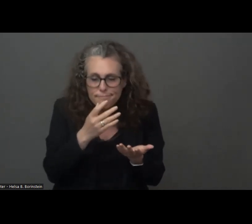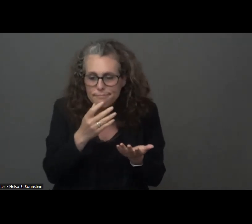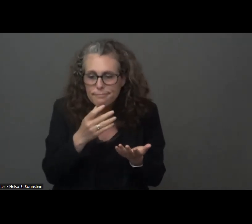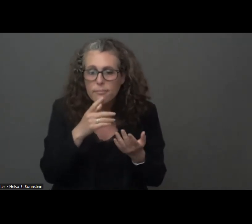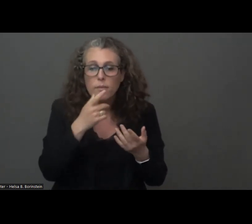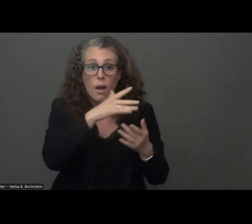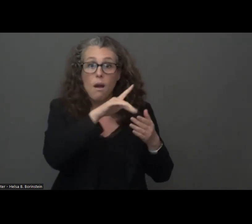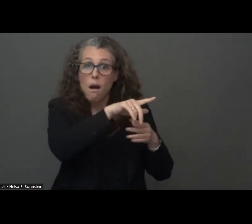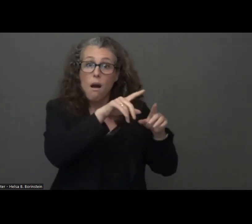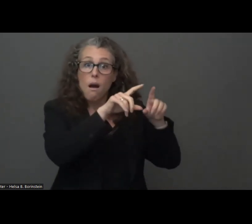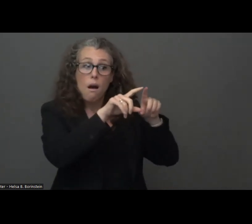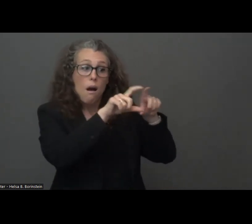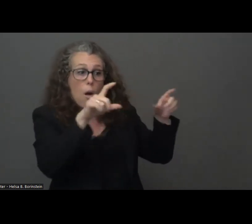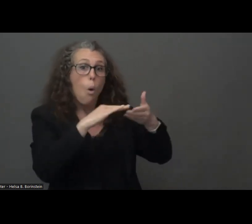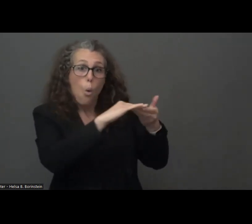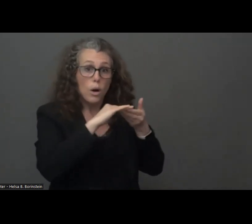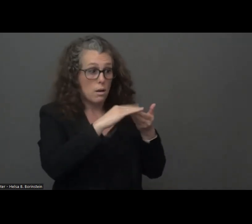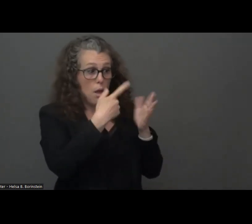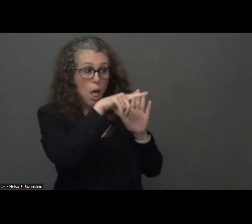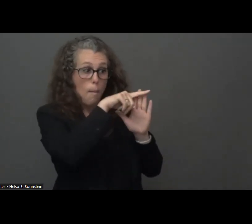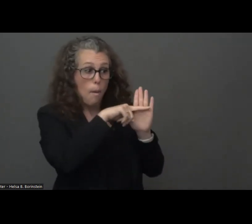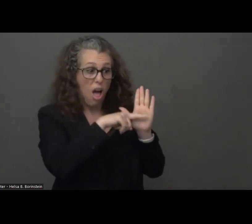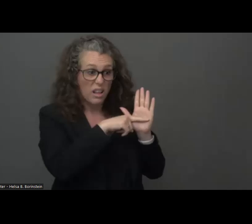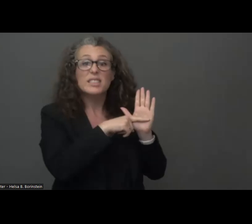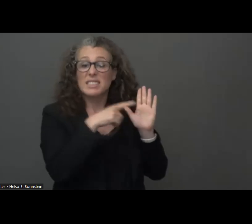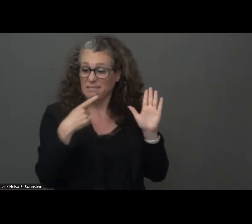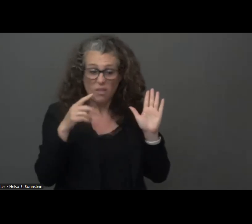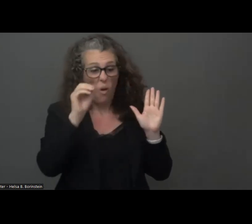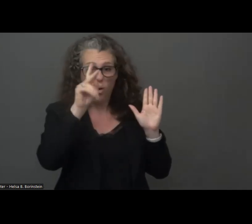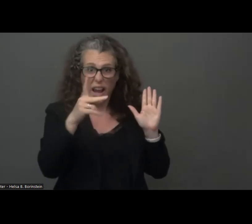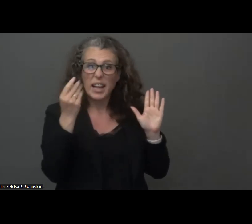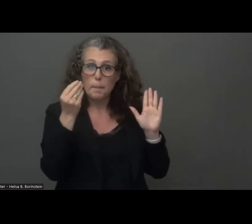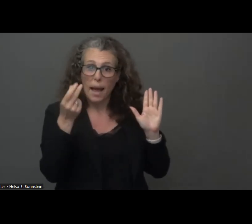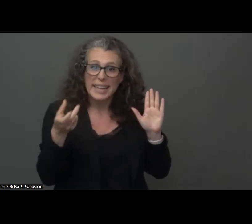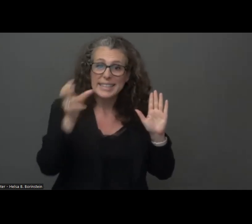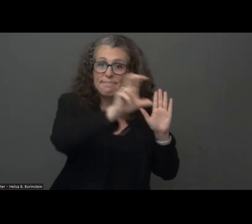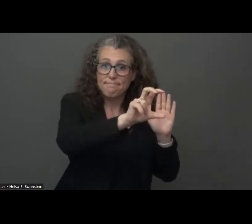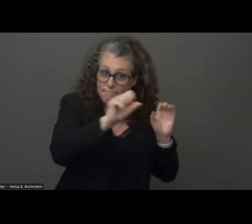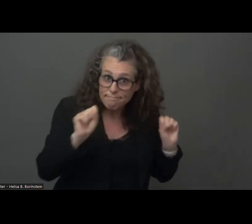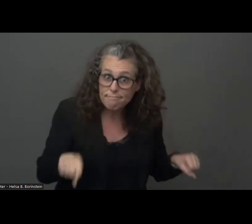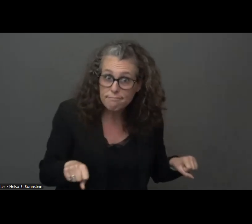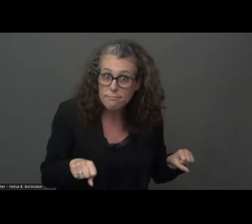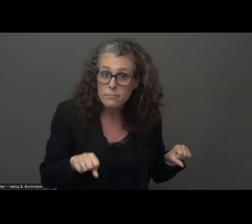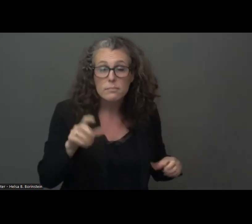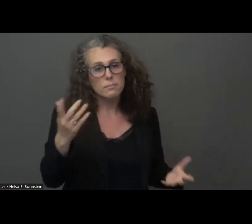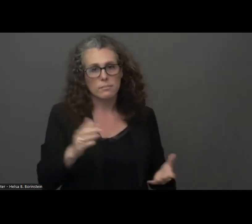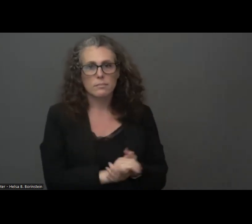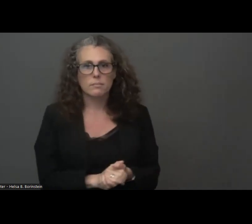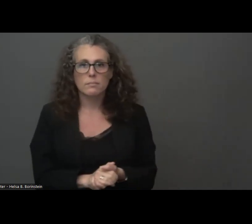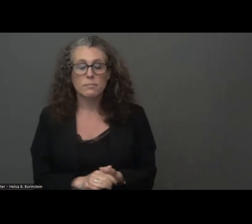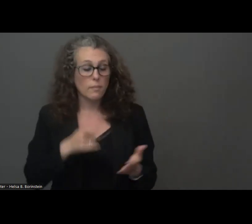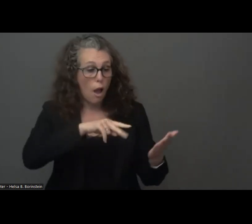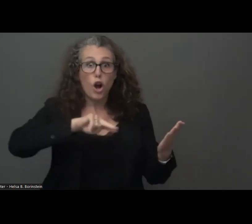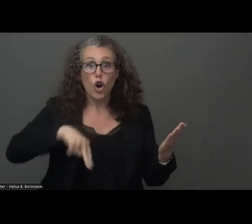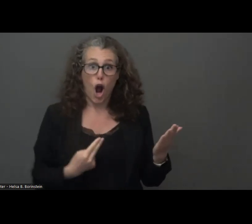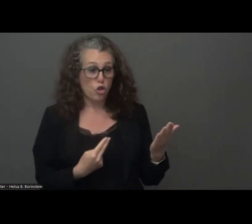policies allow for this, however slight, additional cost? And finally, if you're able to award the contract to a vendor